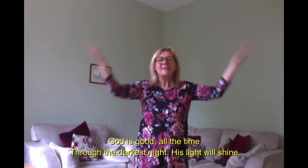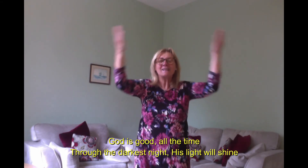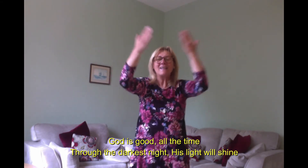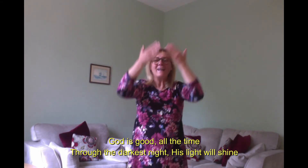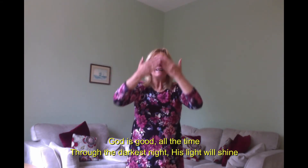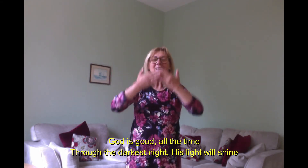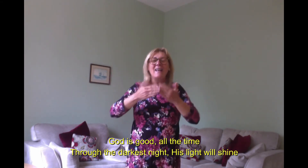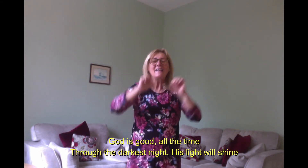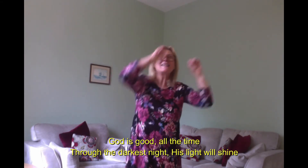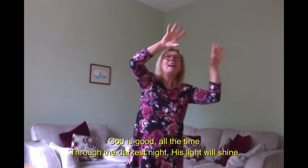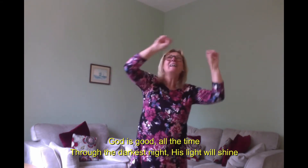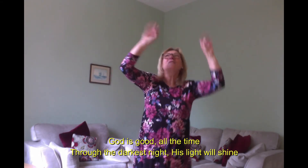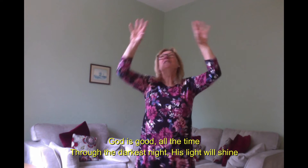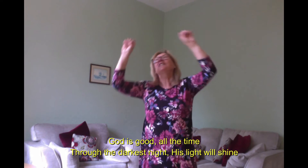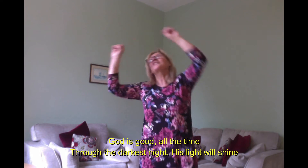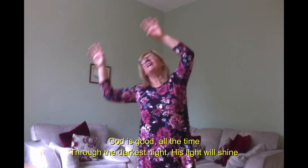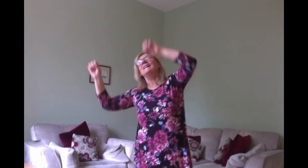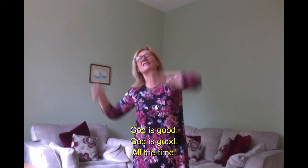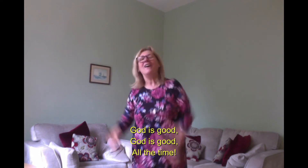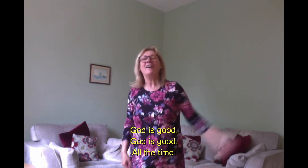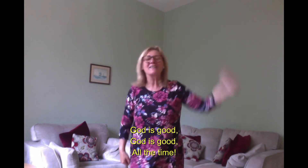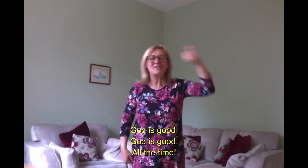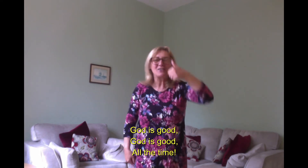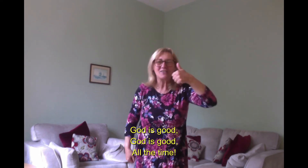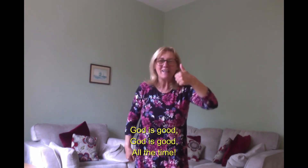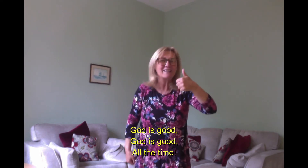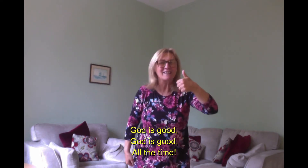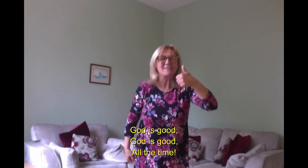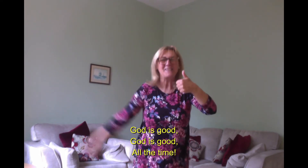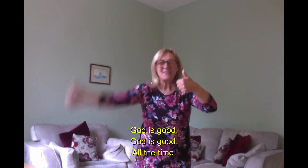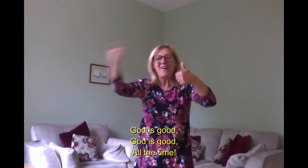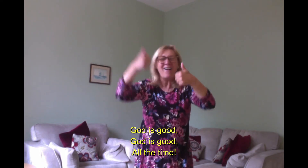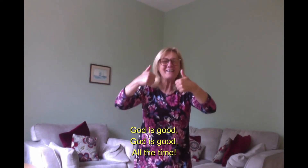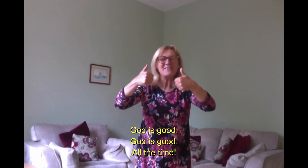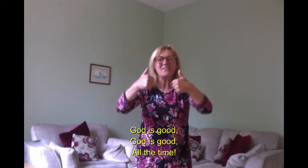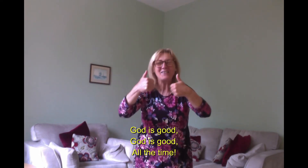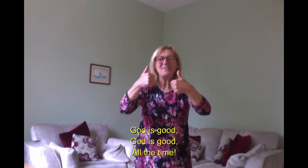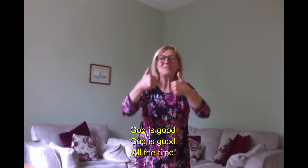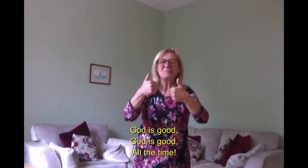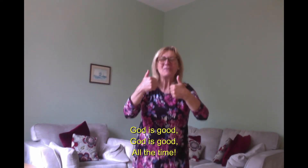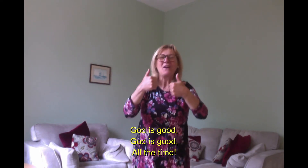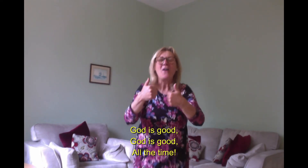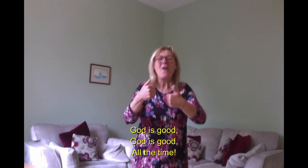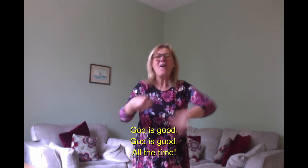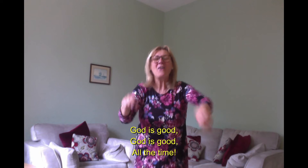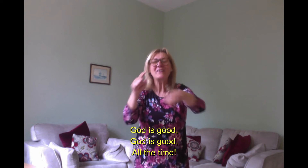darkest night, His light will shine. God is good. Yes, God is good all the